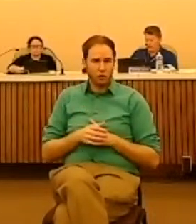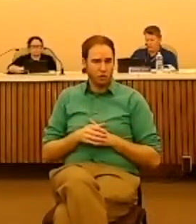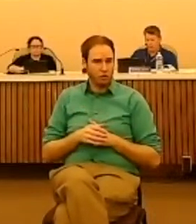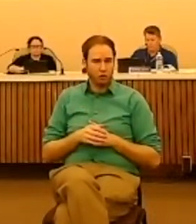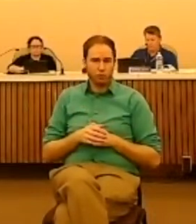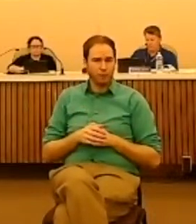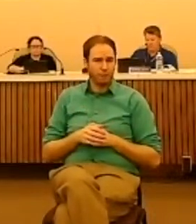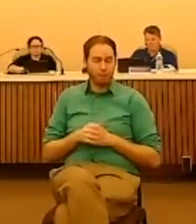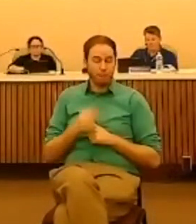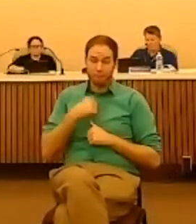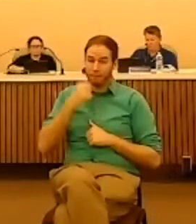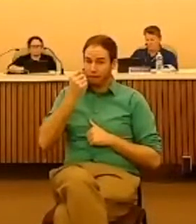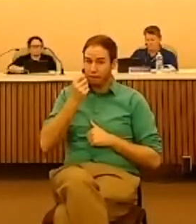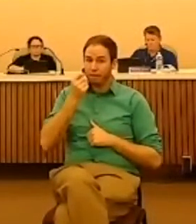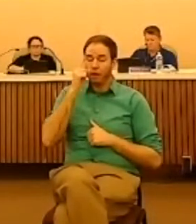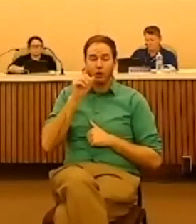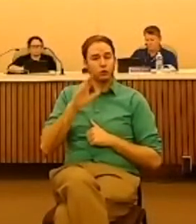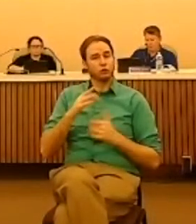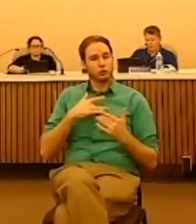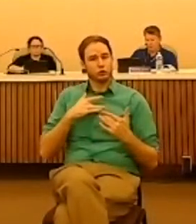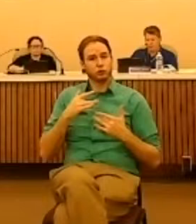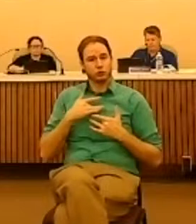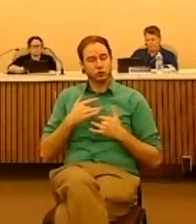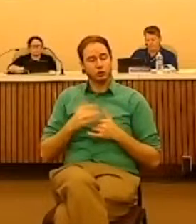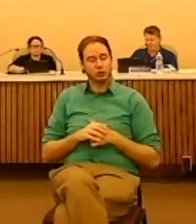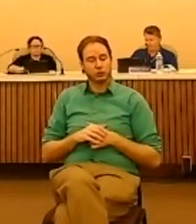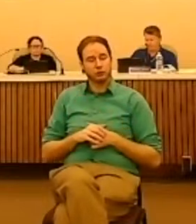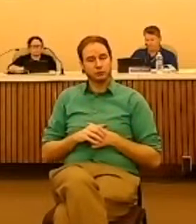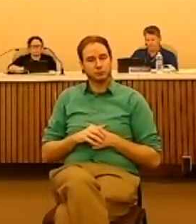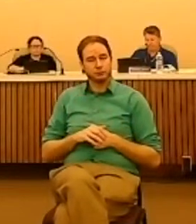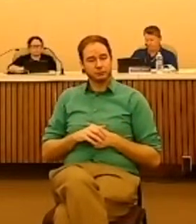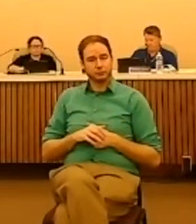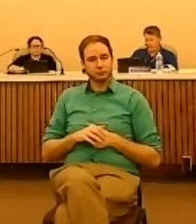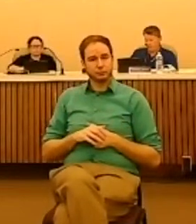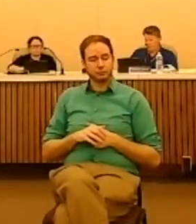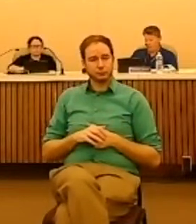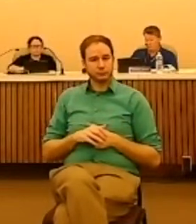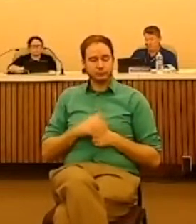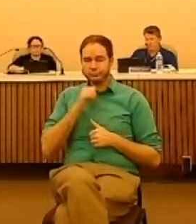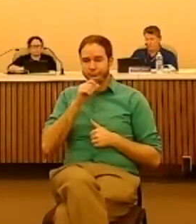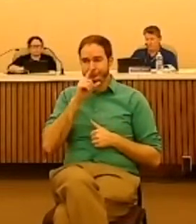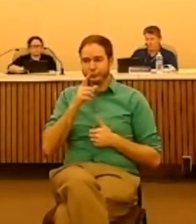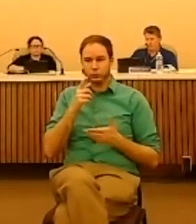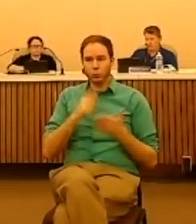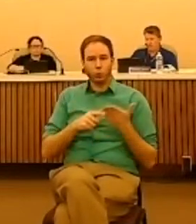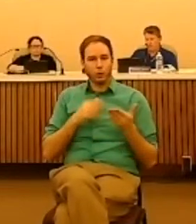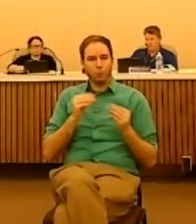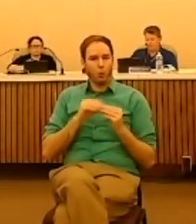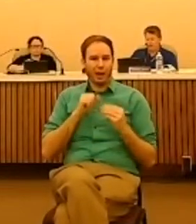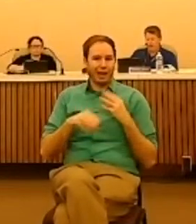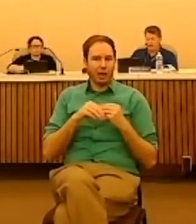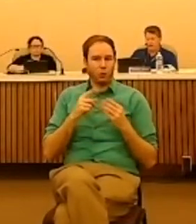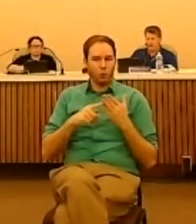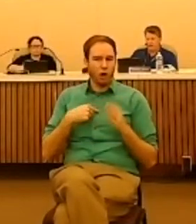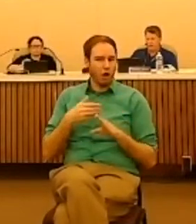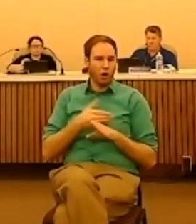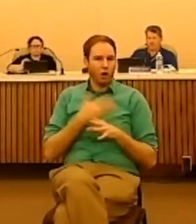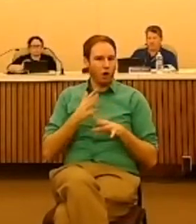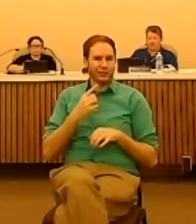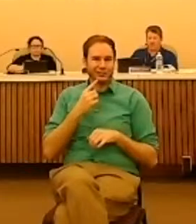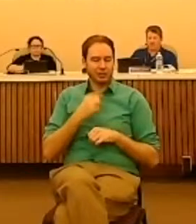I understand that concern. I don't know what else to say about that.